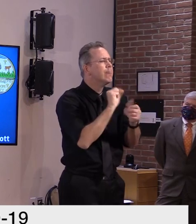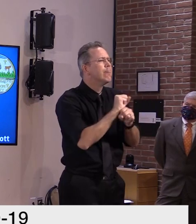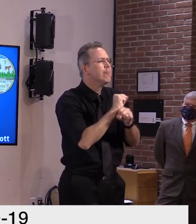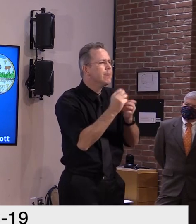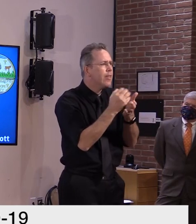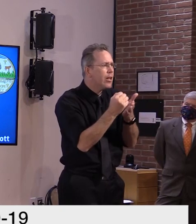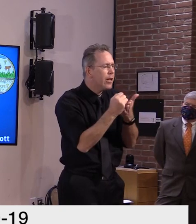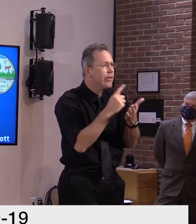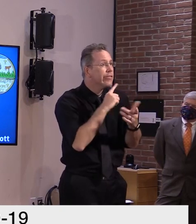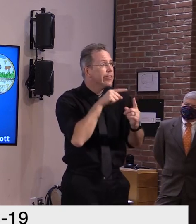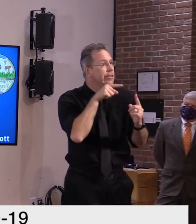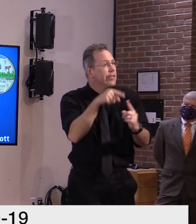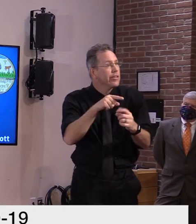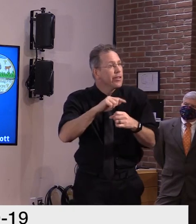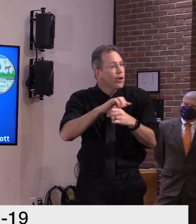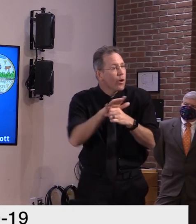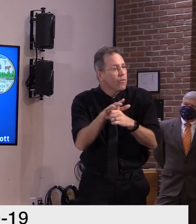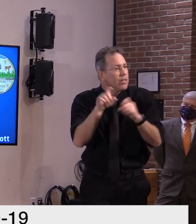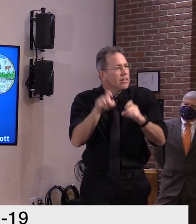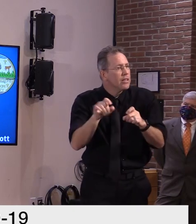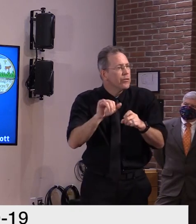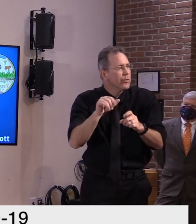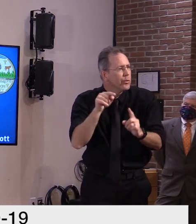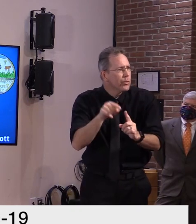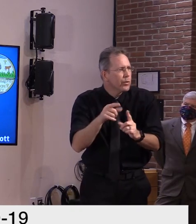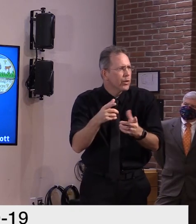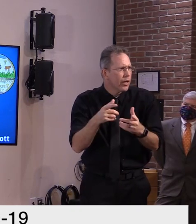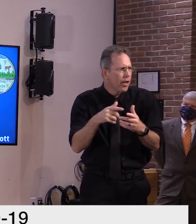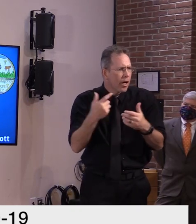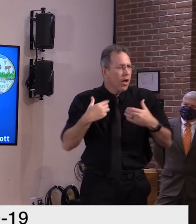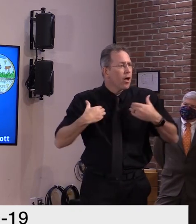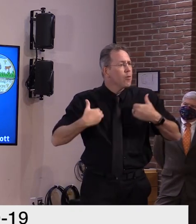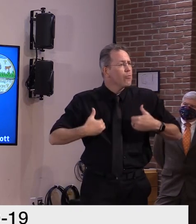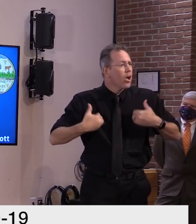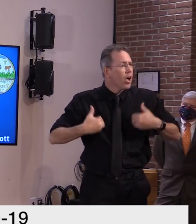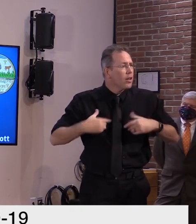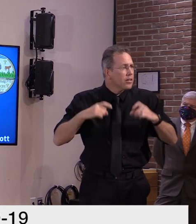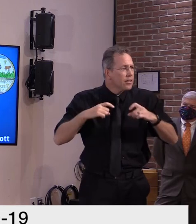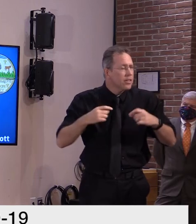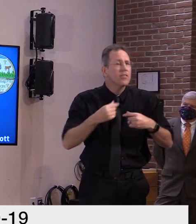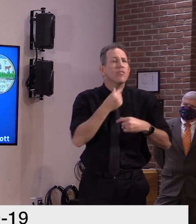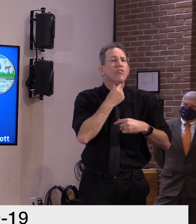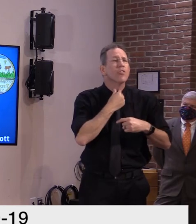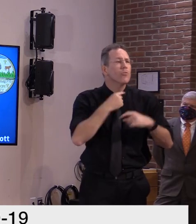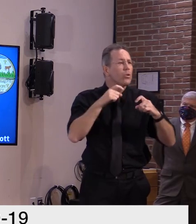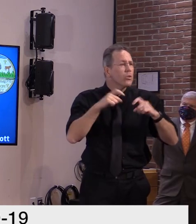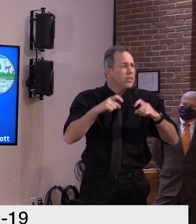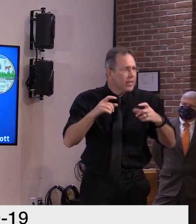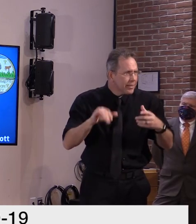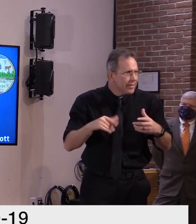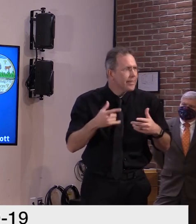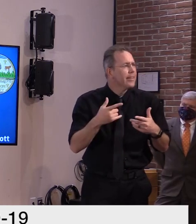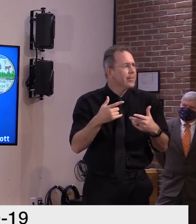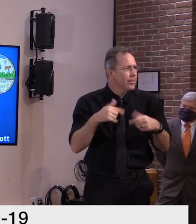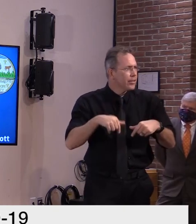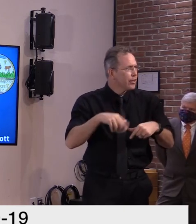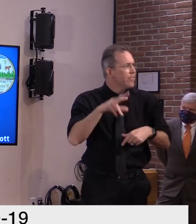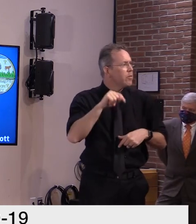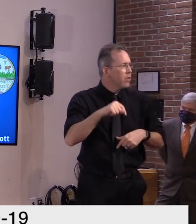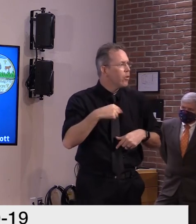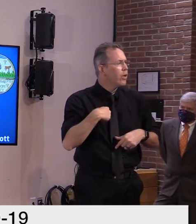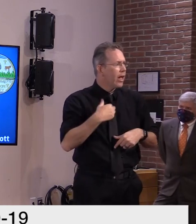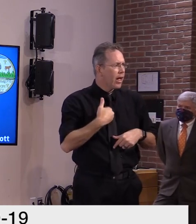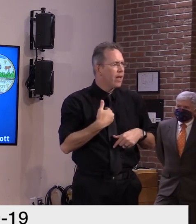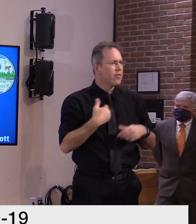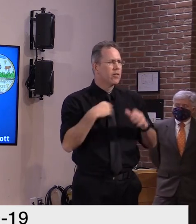has been a concern. We, as you know, have been adopting a policy internally of stockpiling as much as we